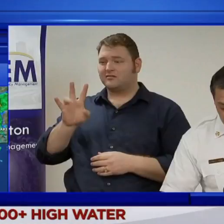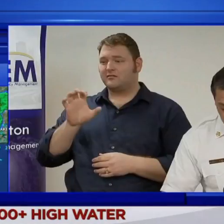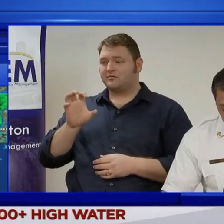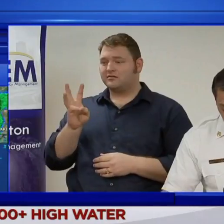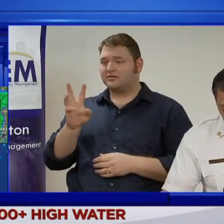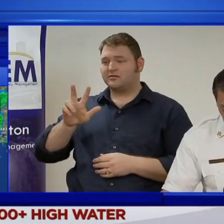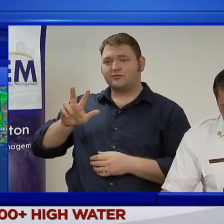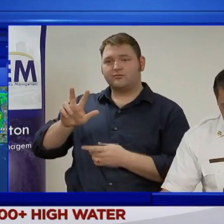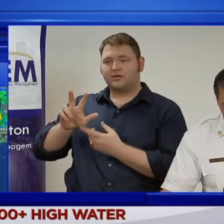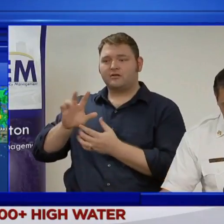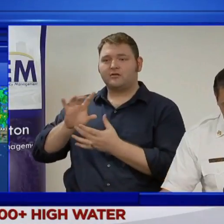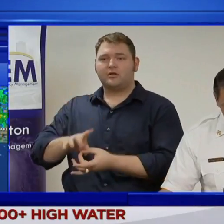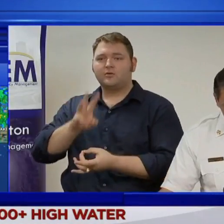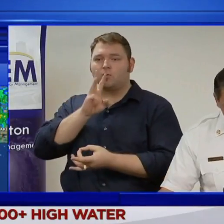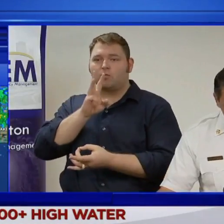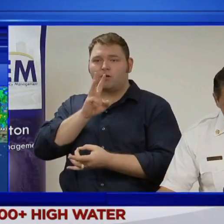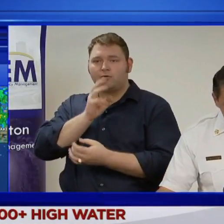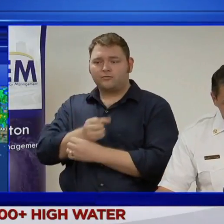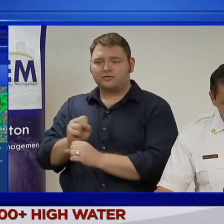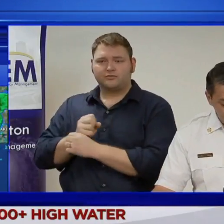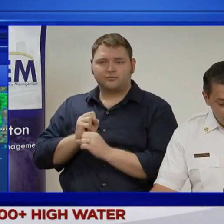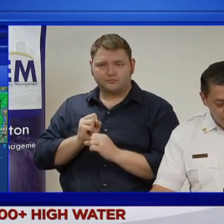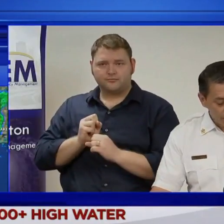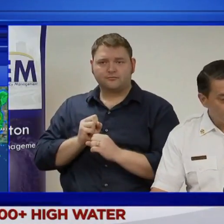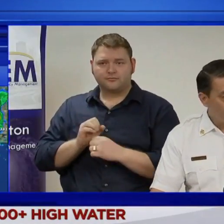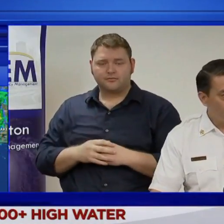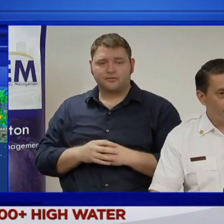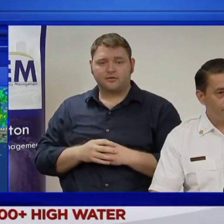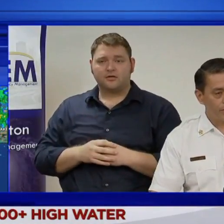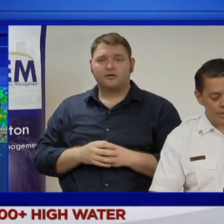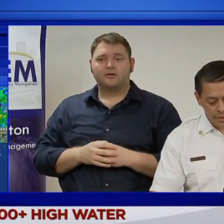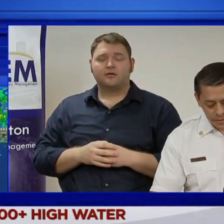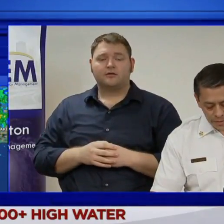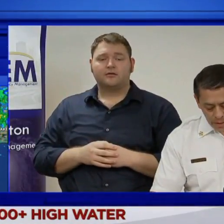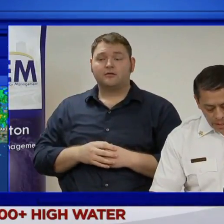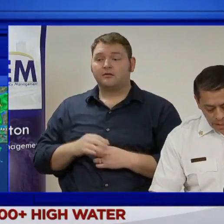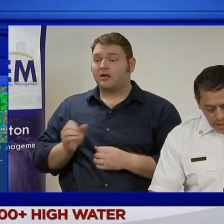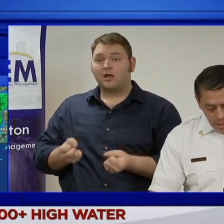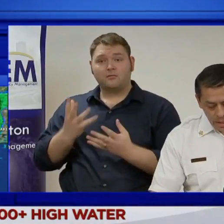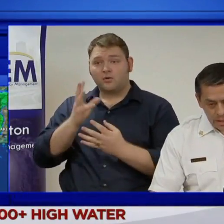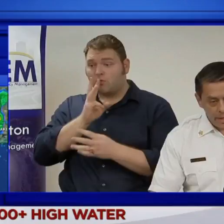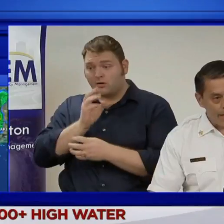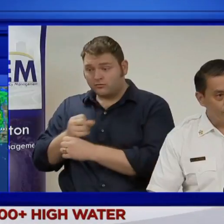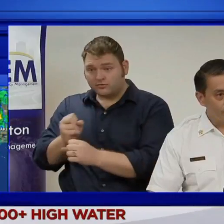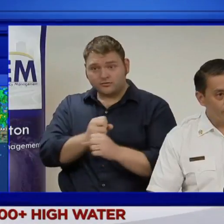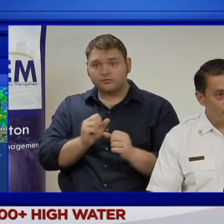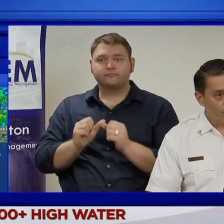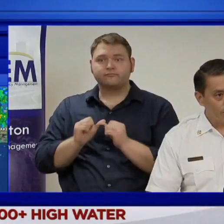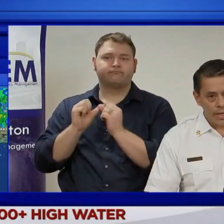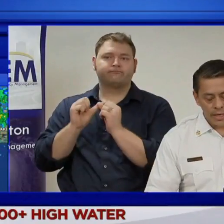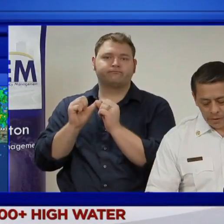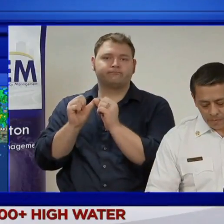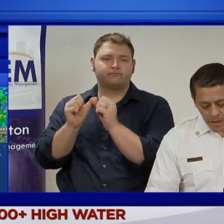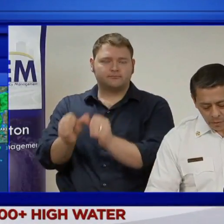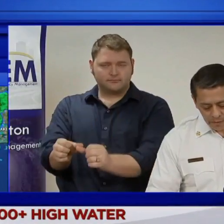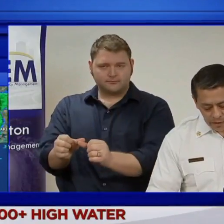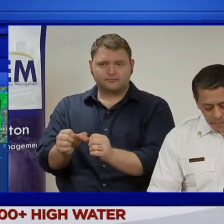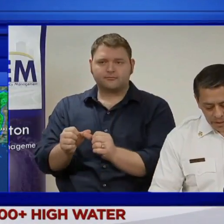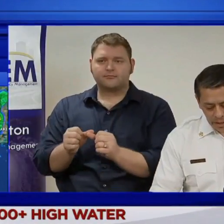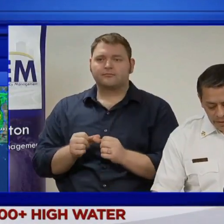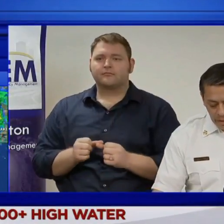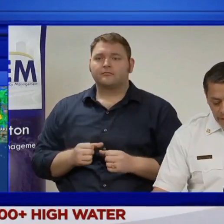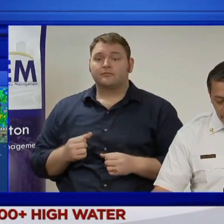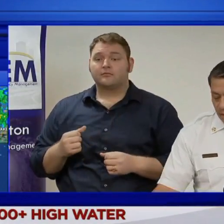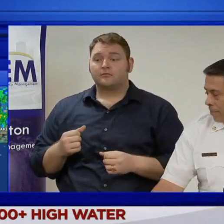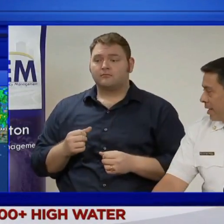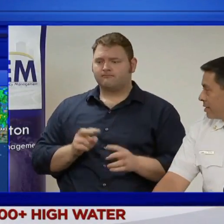water rescue related incidents. So the number of water rescue operations continues. As a result, and in response, we've